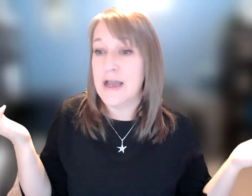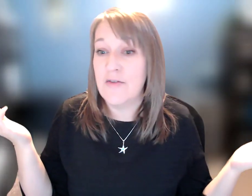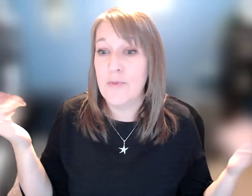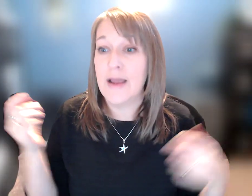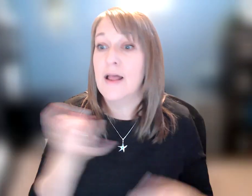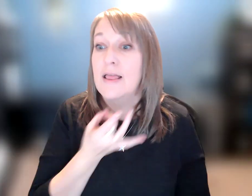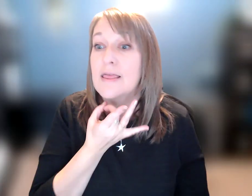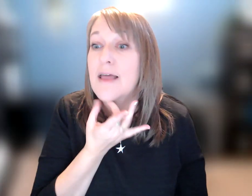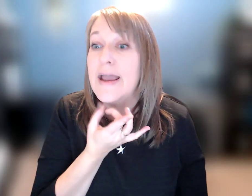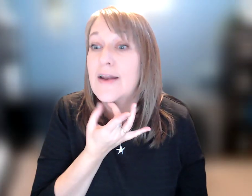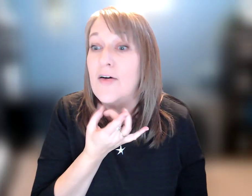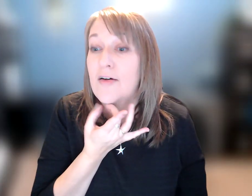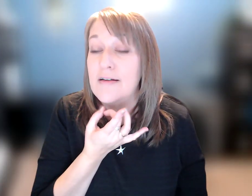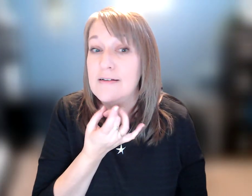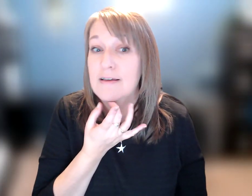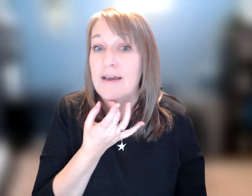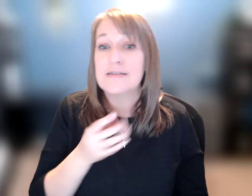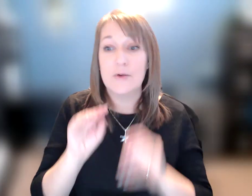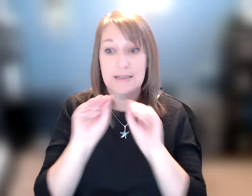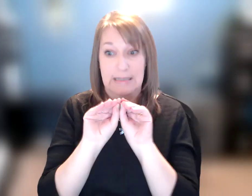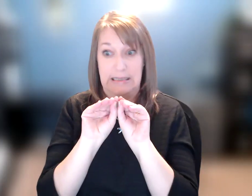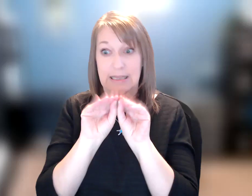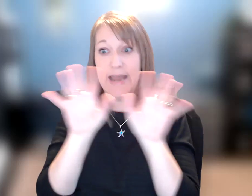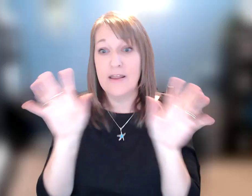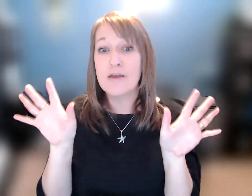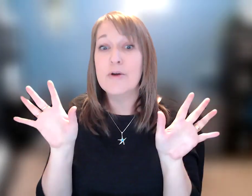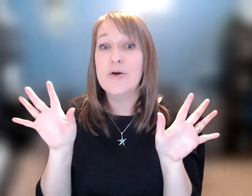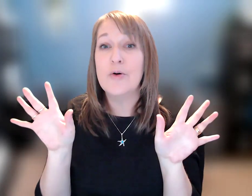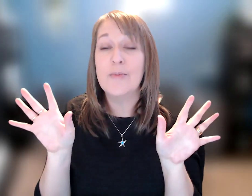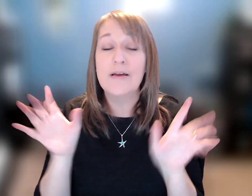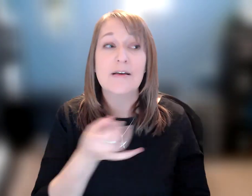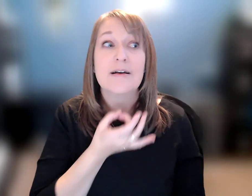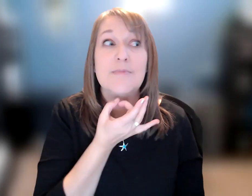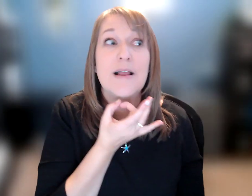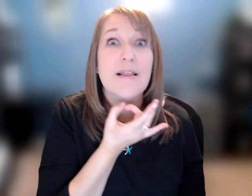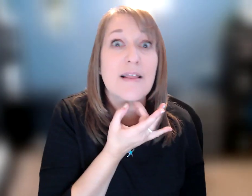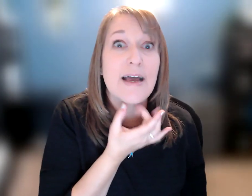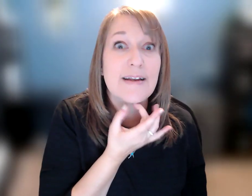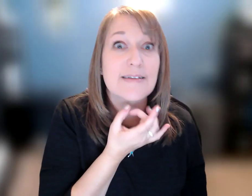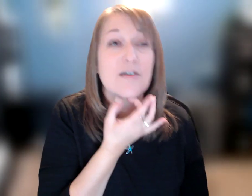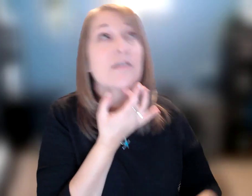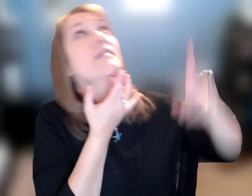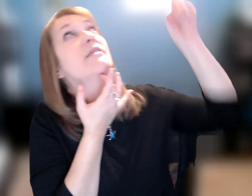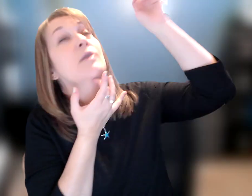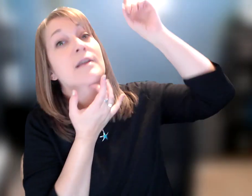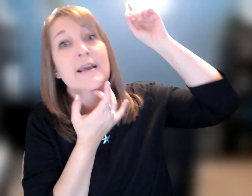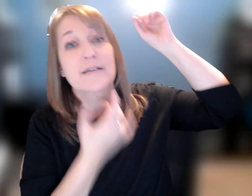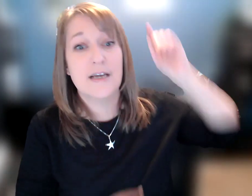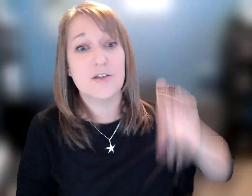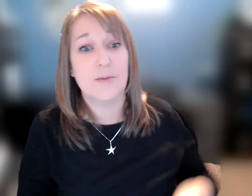have my light on. Okay, so it's light in the room because my light is on, the one that I could touch up